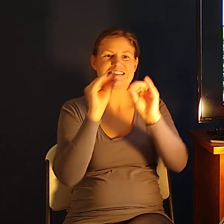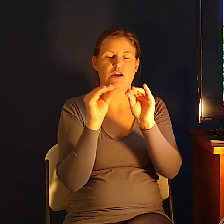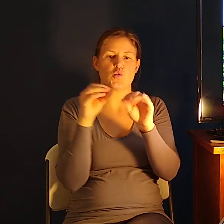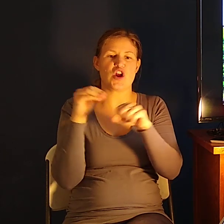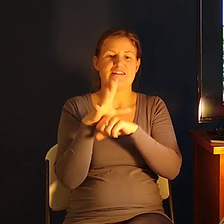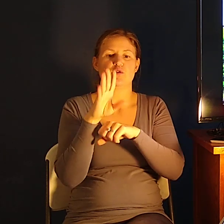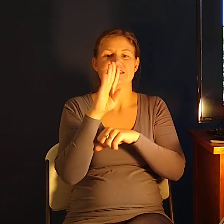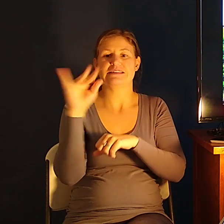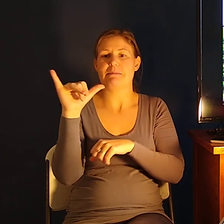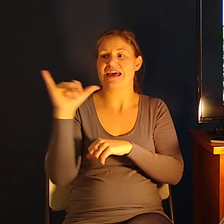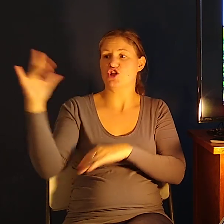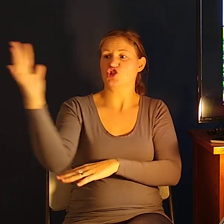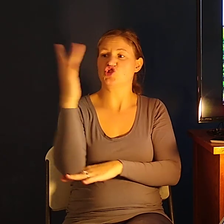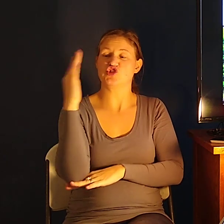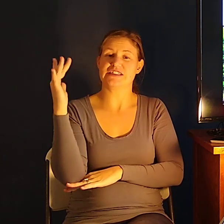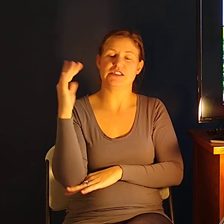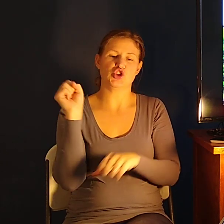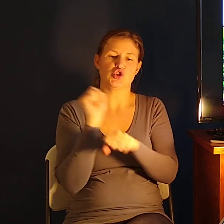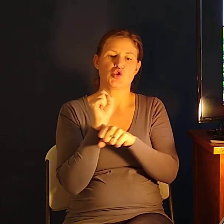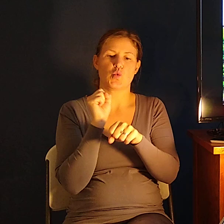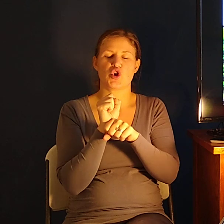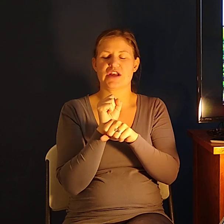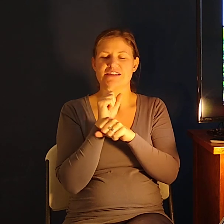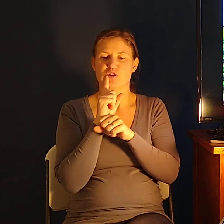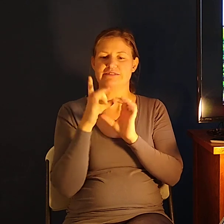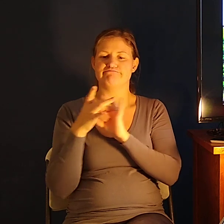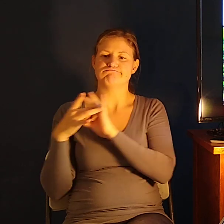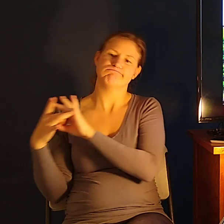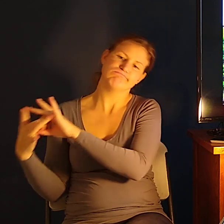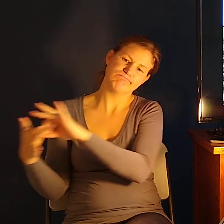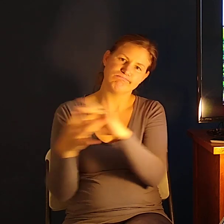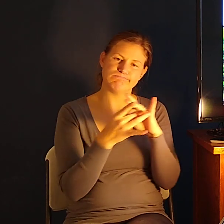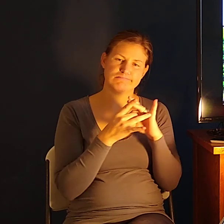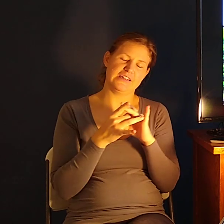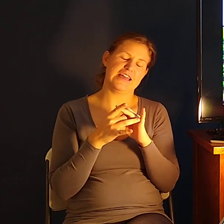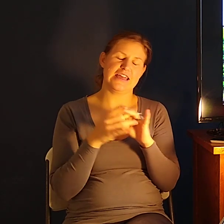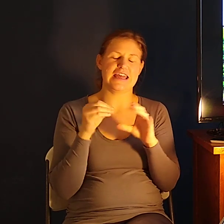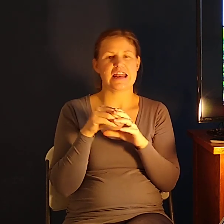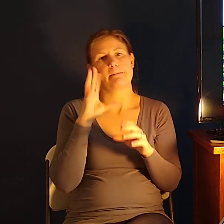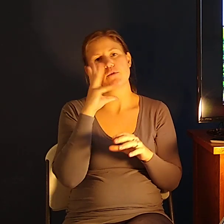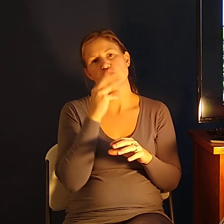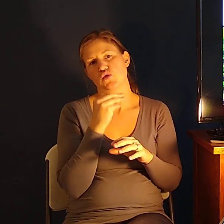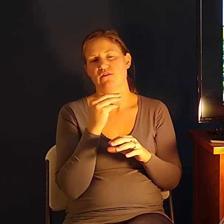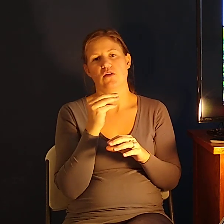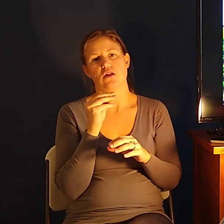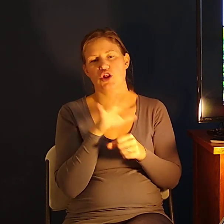trees. The work is harmonious in such a beautiful location.